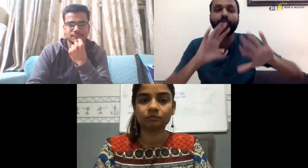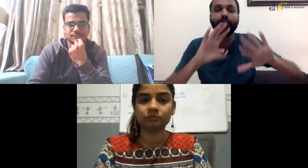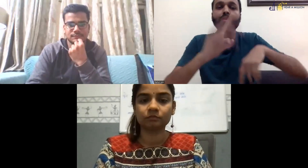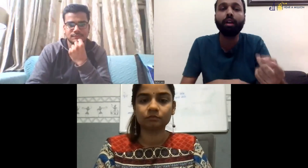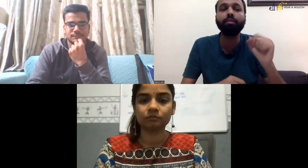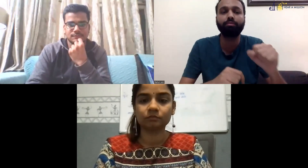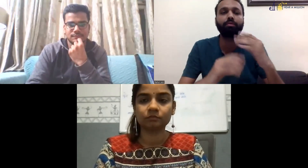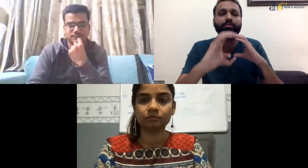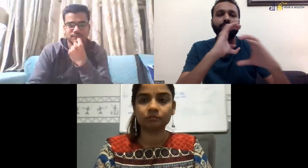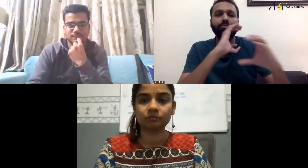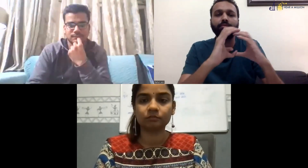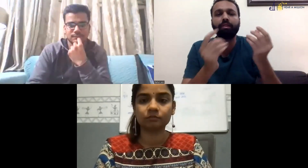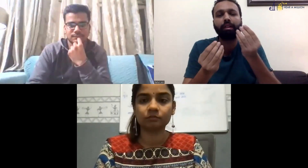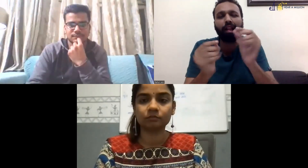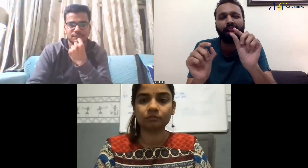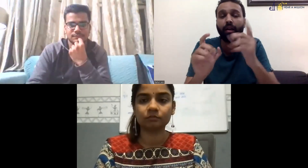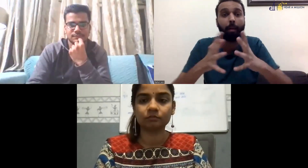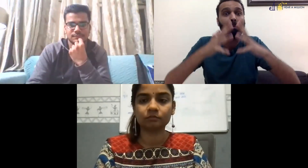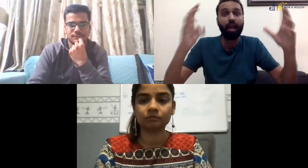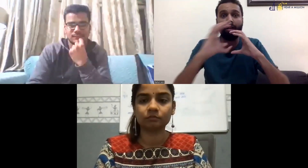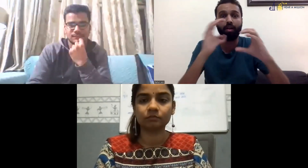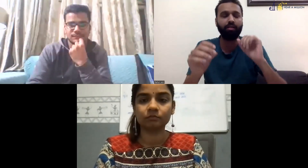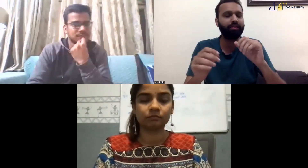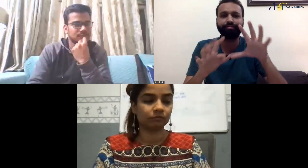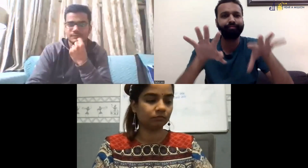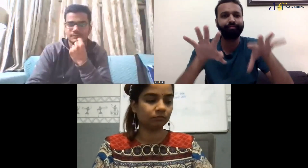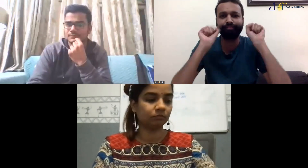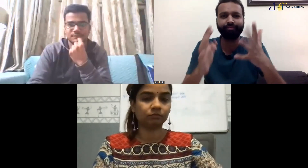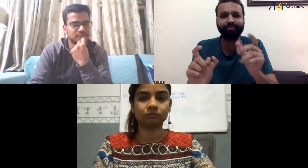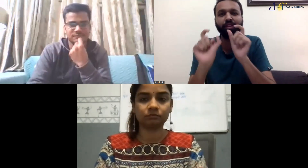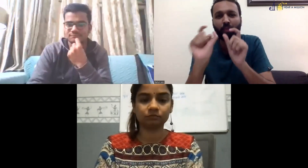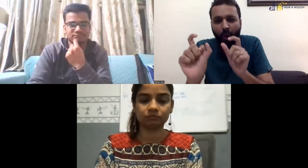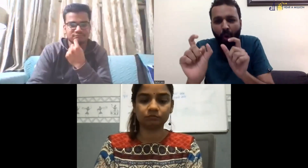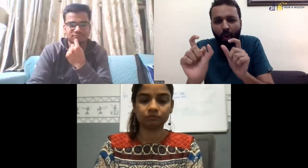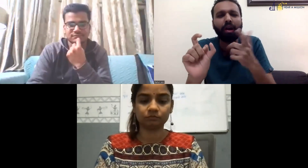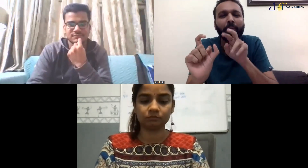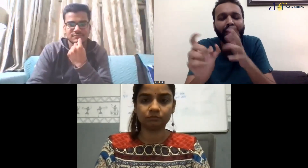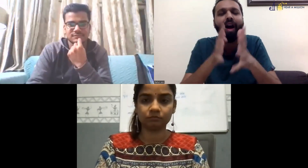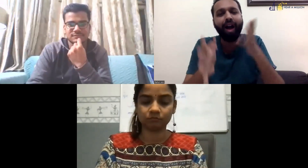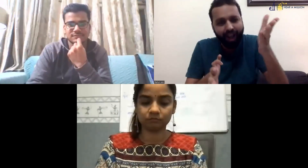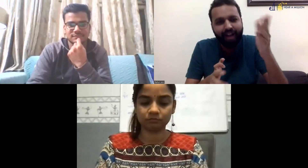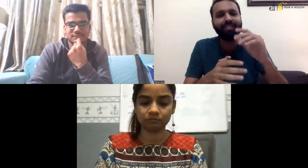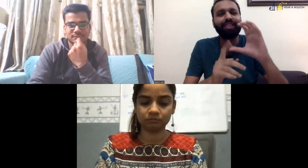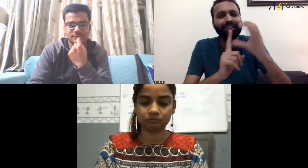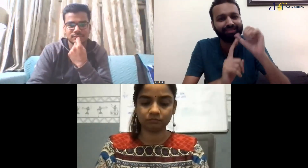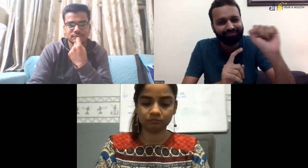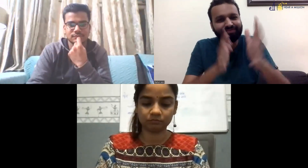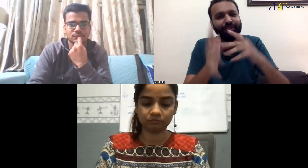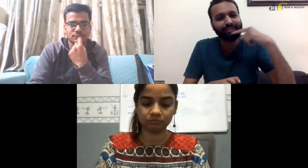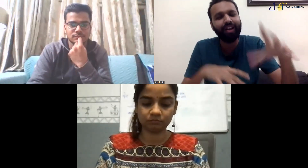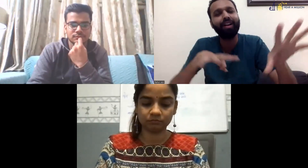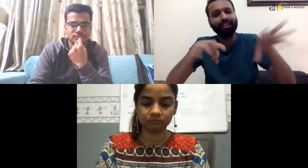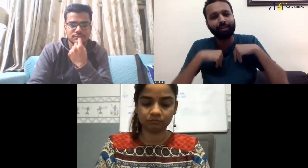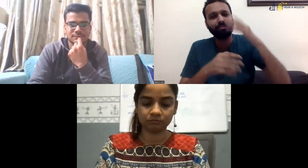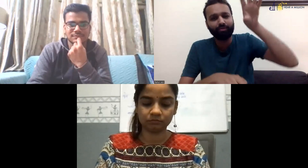maybe they can accommodate and learn ISL, or maybe you can pick up Russian quickly, Russian sign language also.